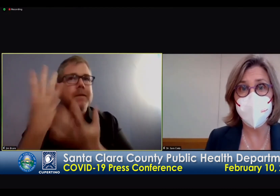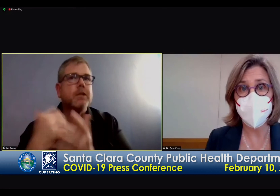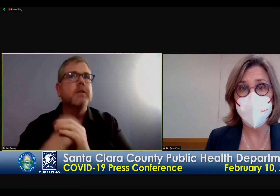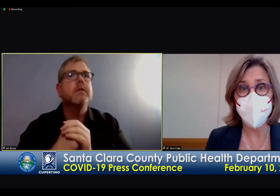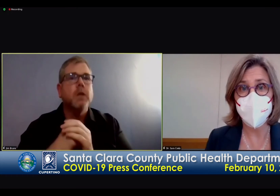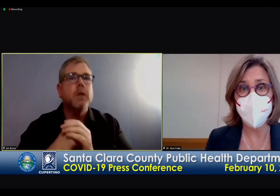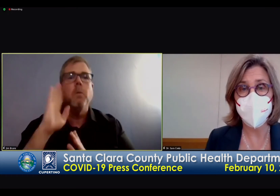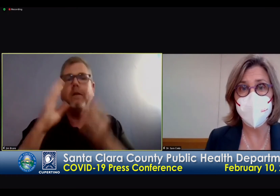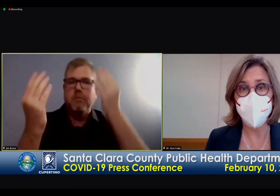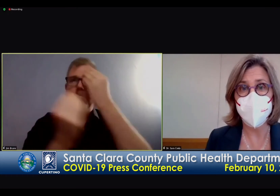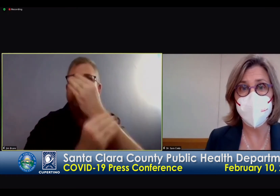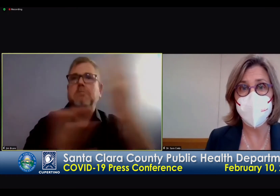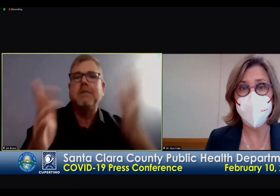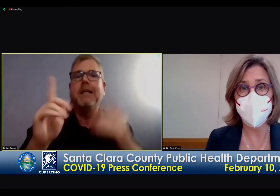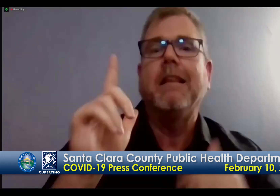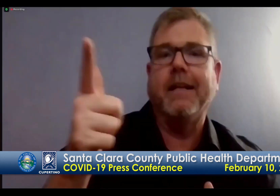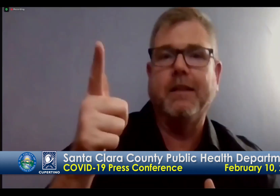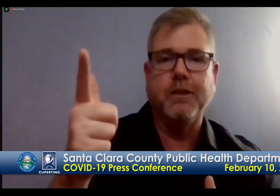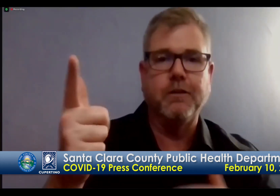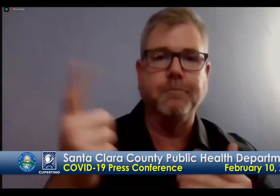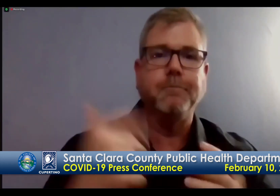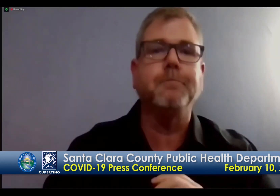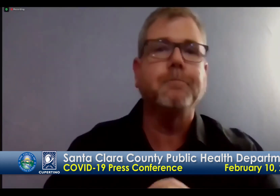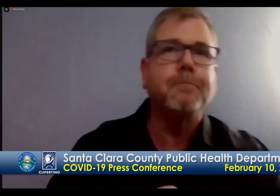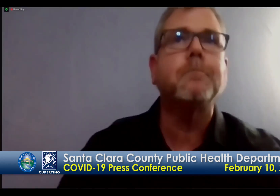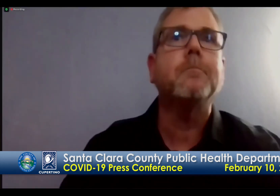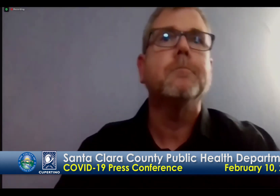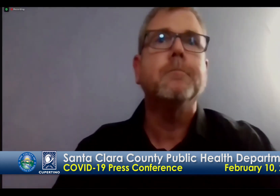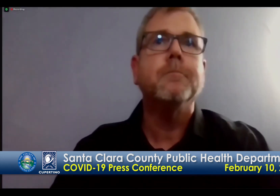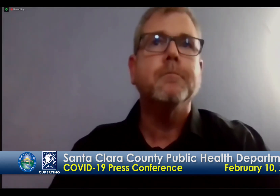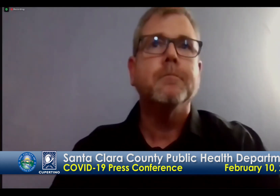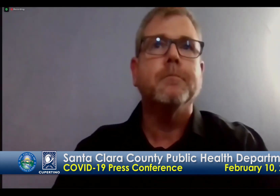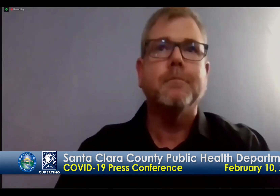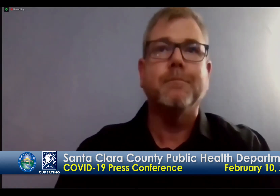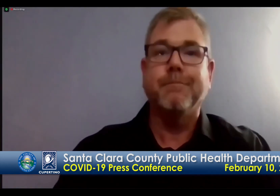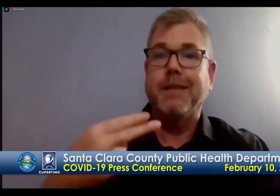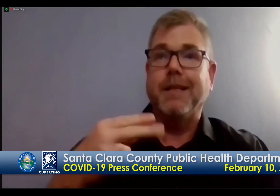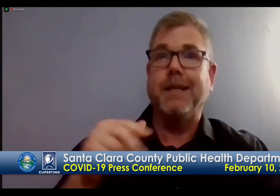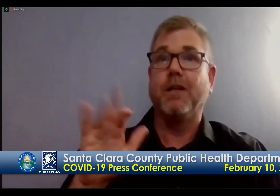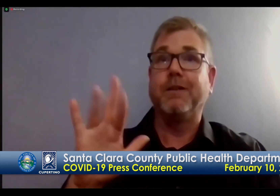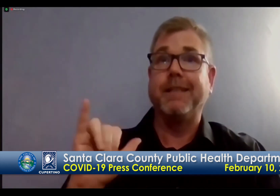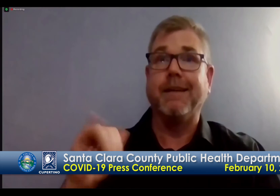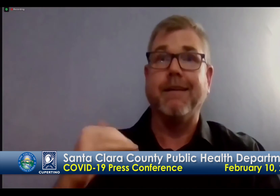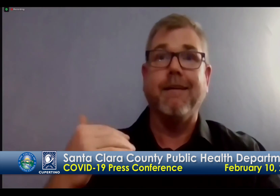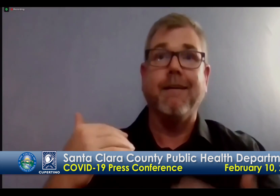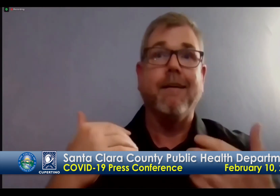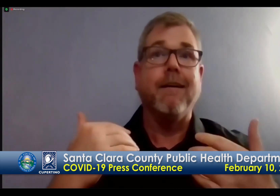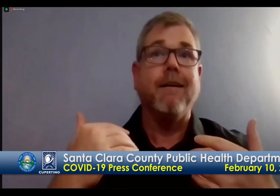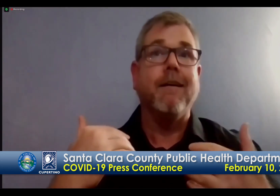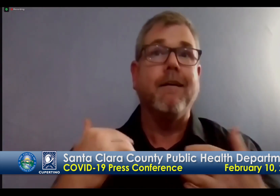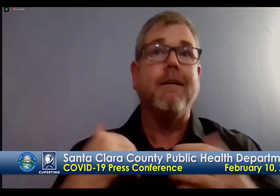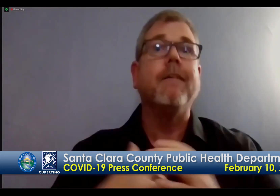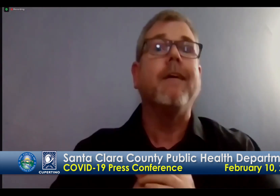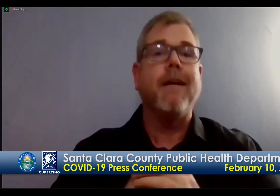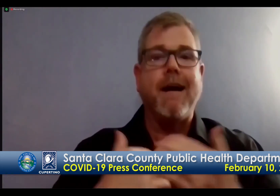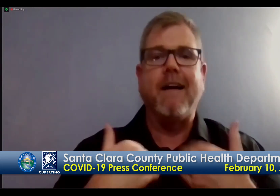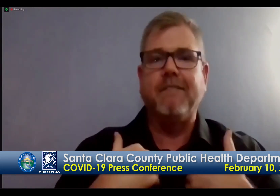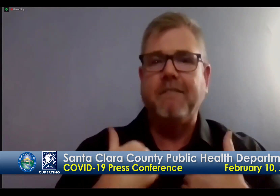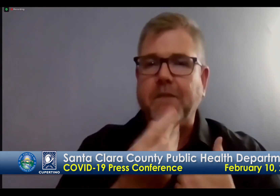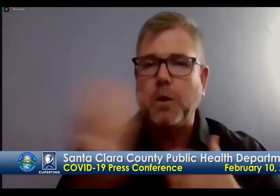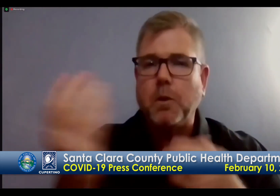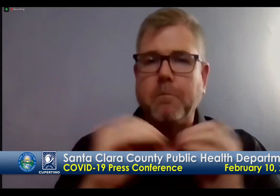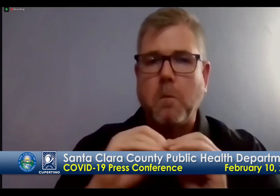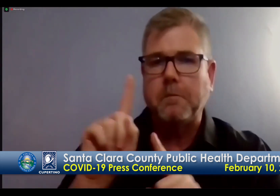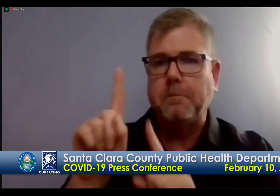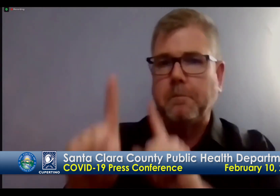Thank you. We have time for a couple of more questions. We are handling questions in the order they were received and are doing our best to get to everyone. So thank you for your